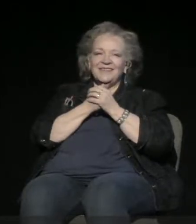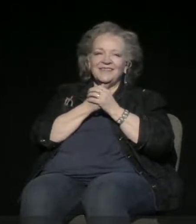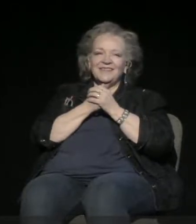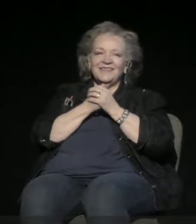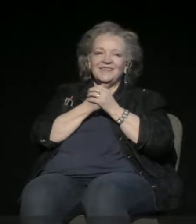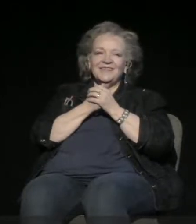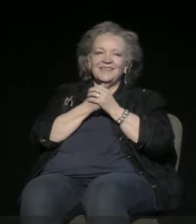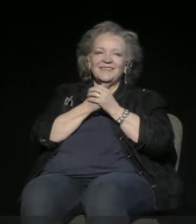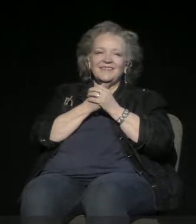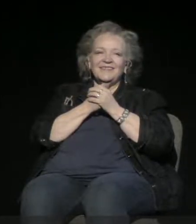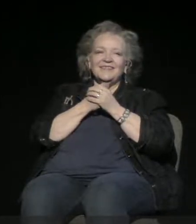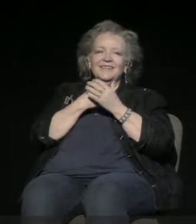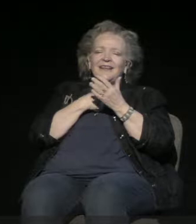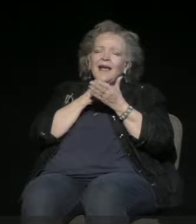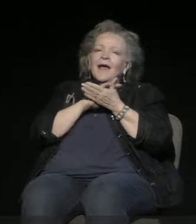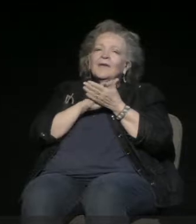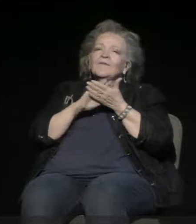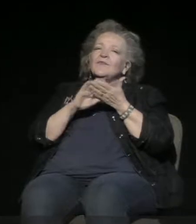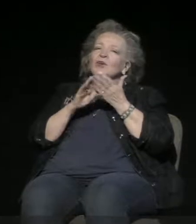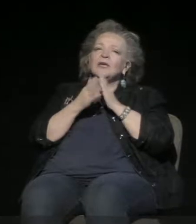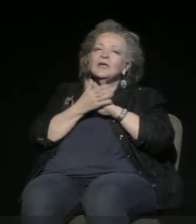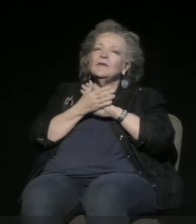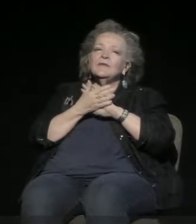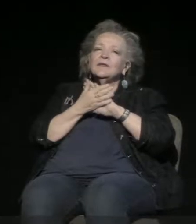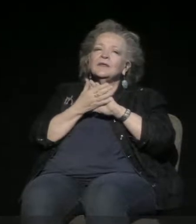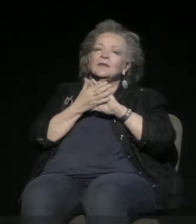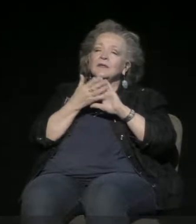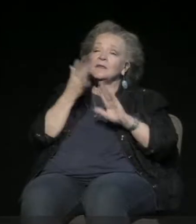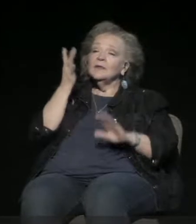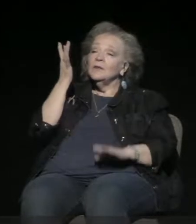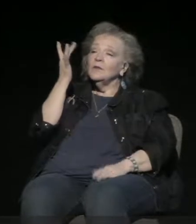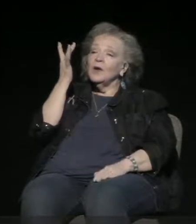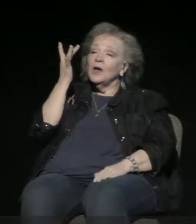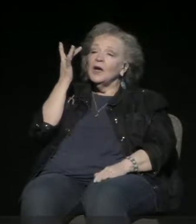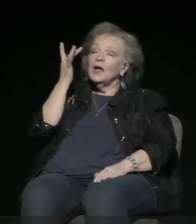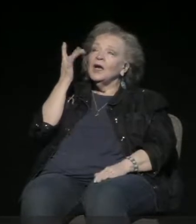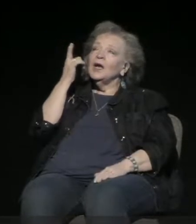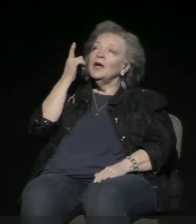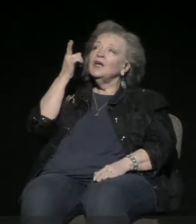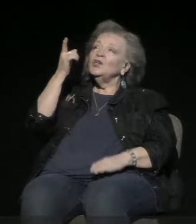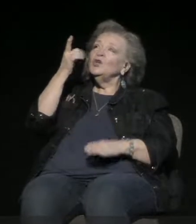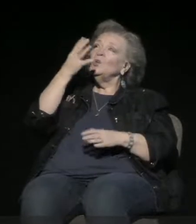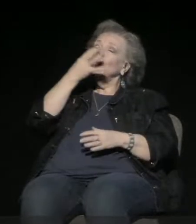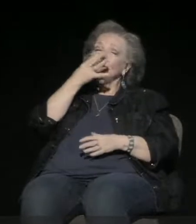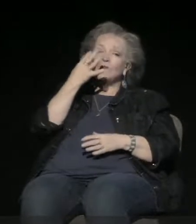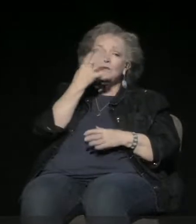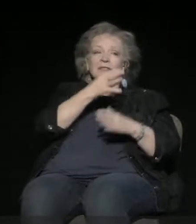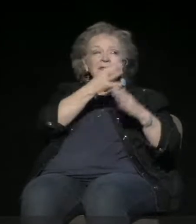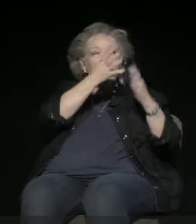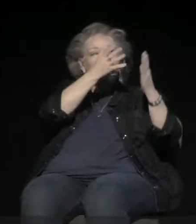Amen. I'm forgiven because You were forsaken.